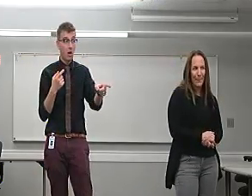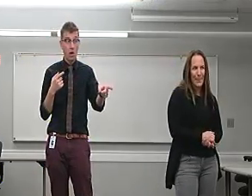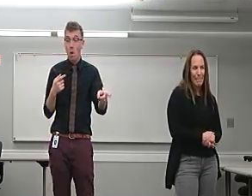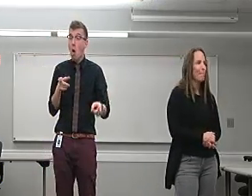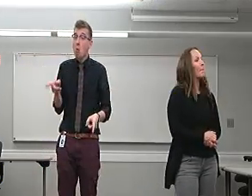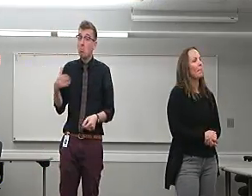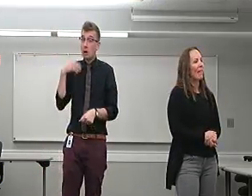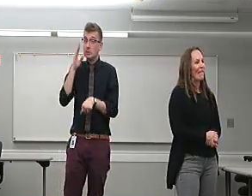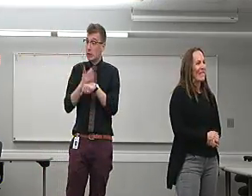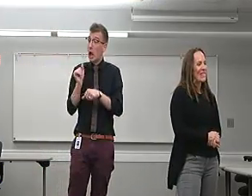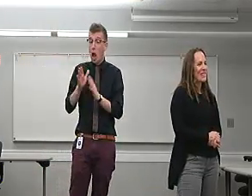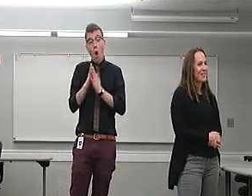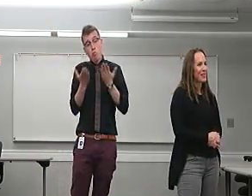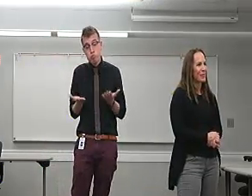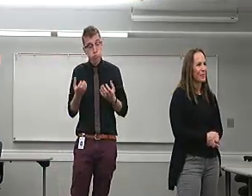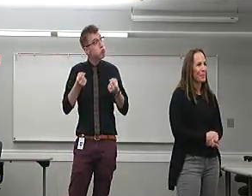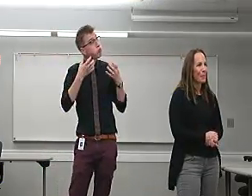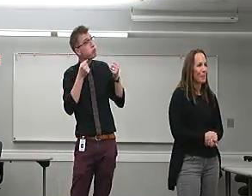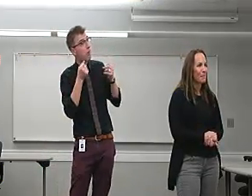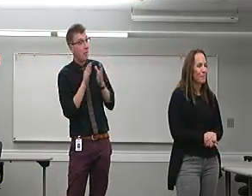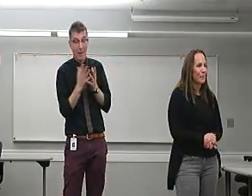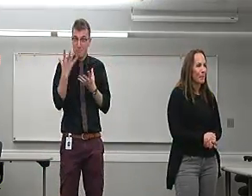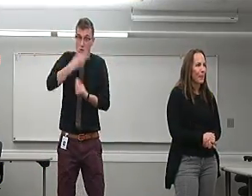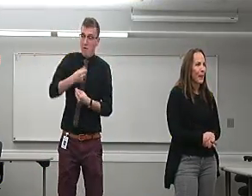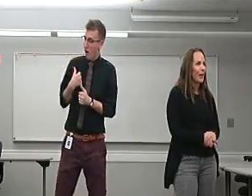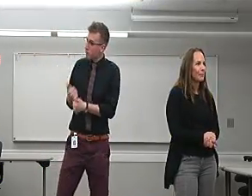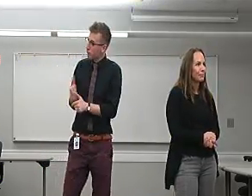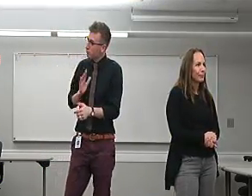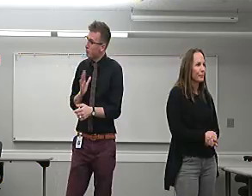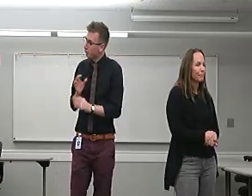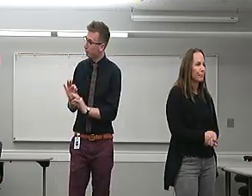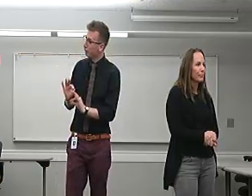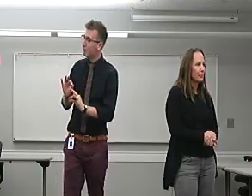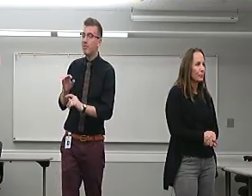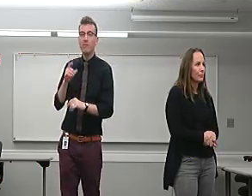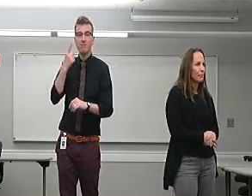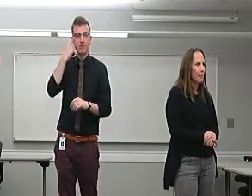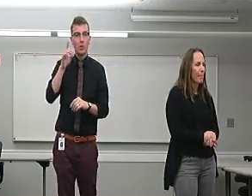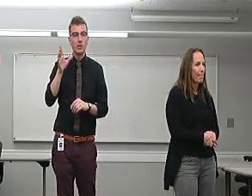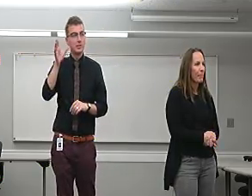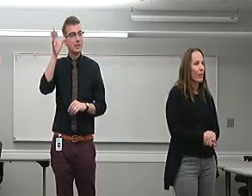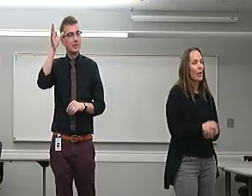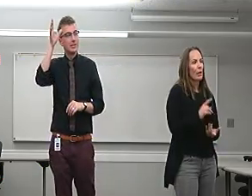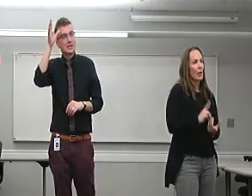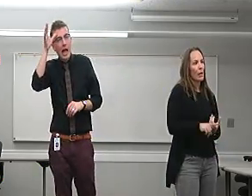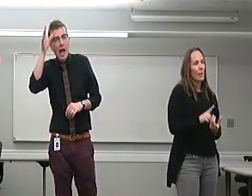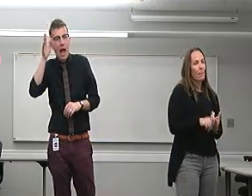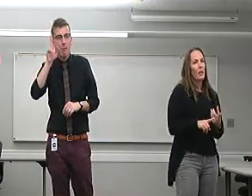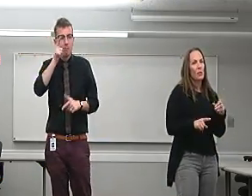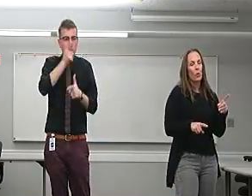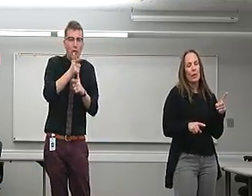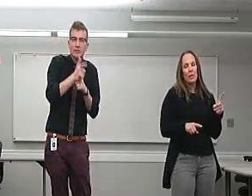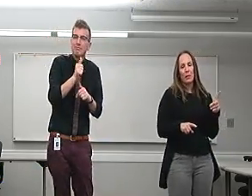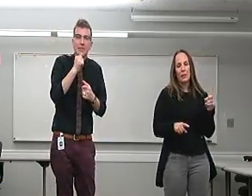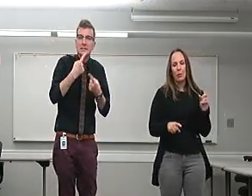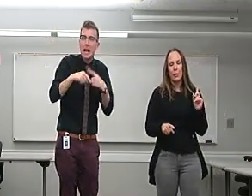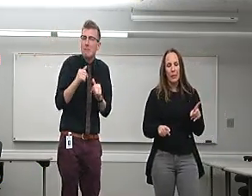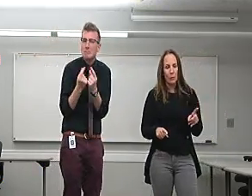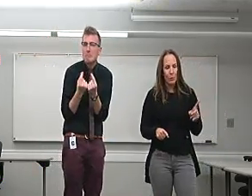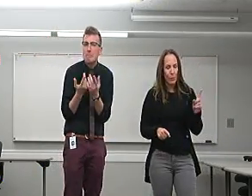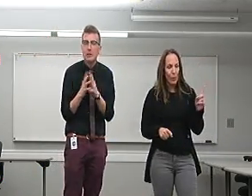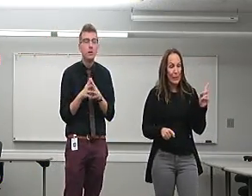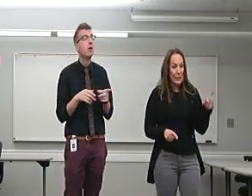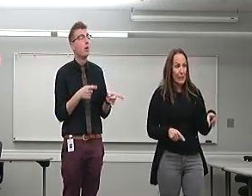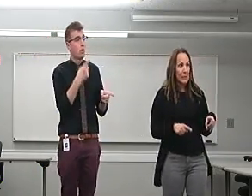story it's beautiful. That's great. Yeah. But for dad or for siblings or So one of the things that we did